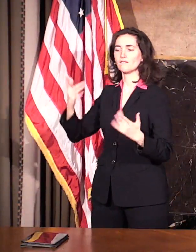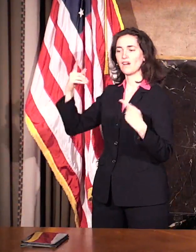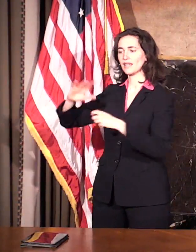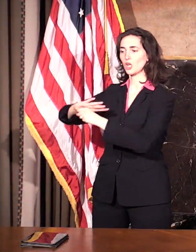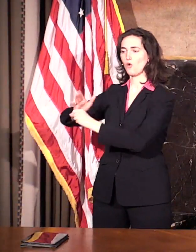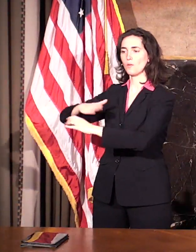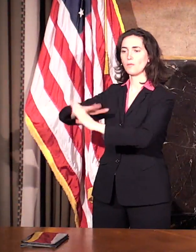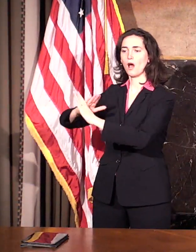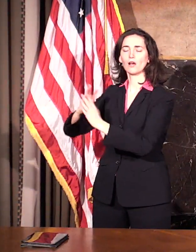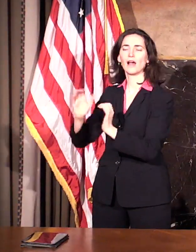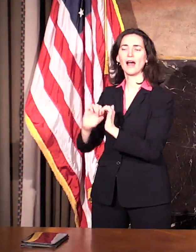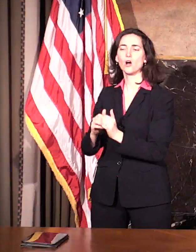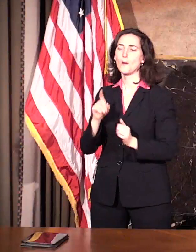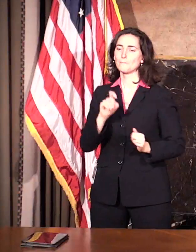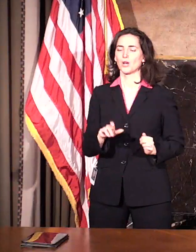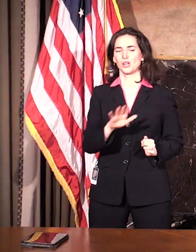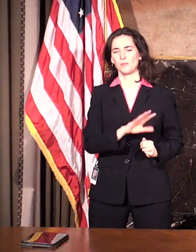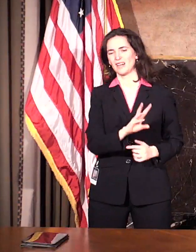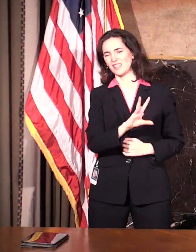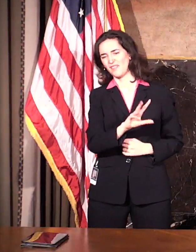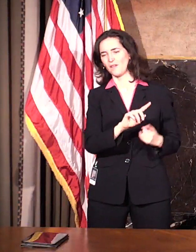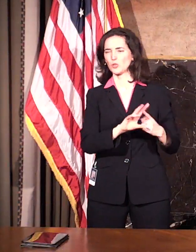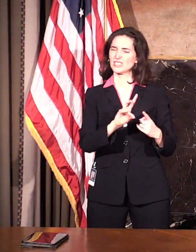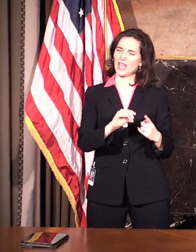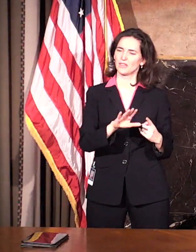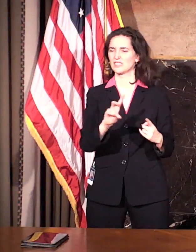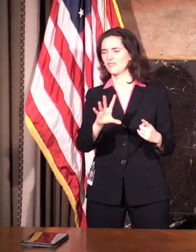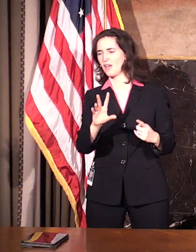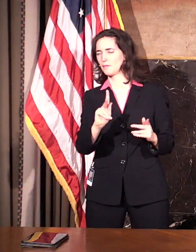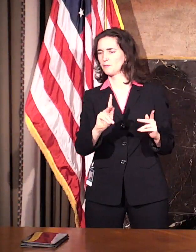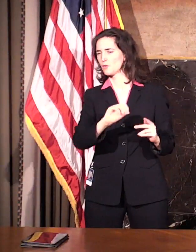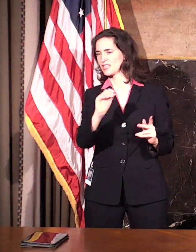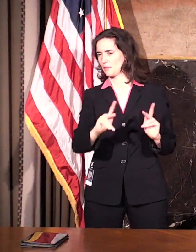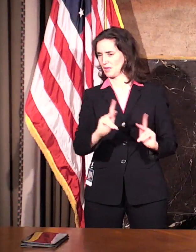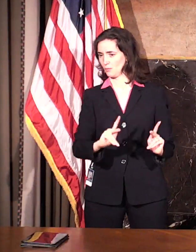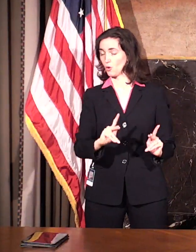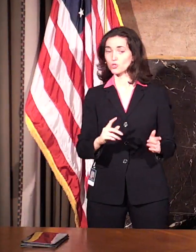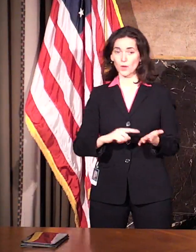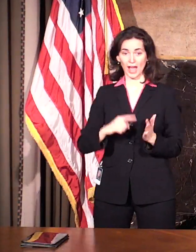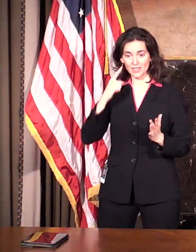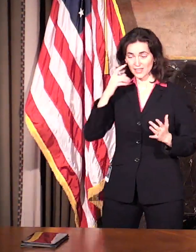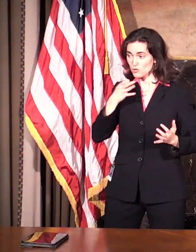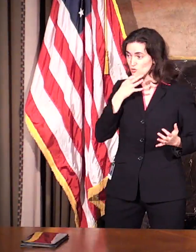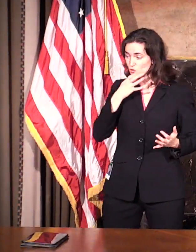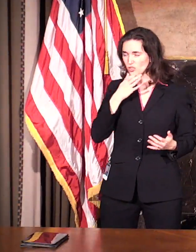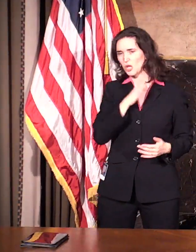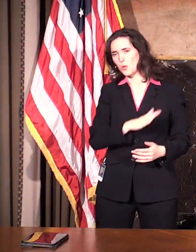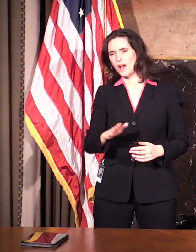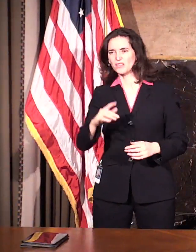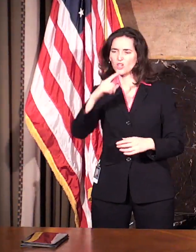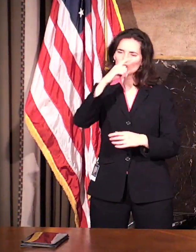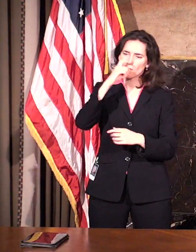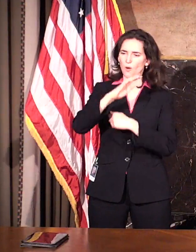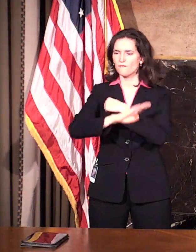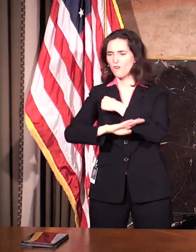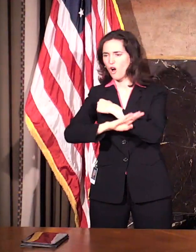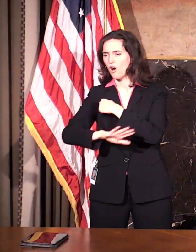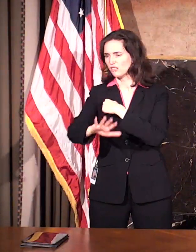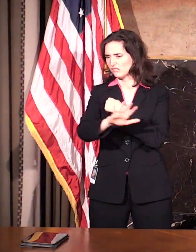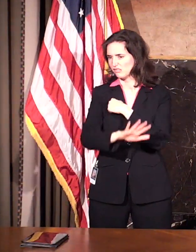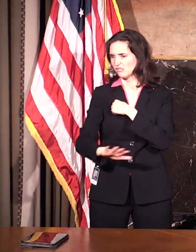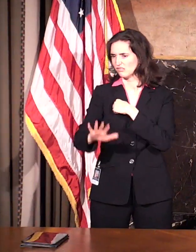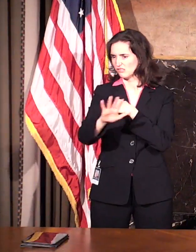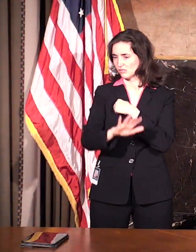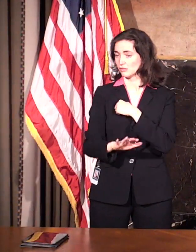towards until sometime, hopefully, in the late summer, maybe early fall, I would imagine. I don't